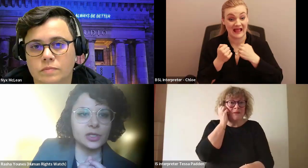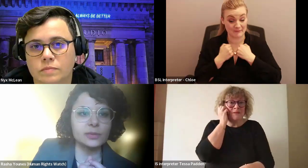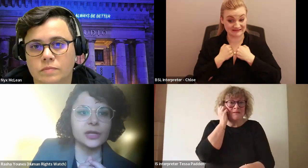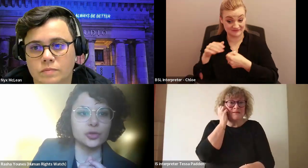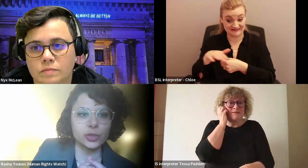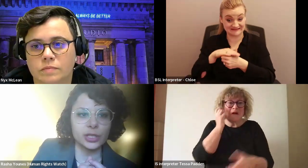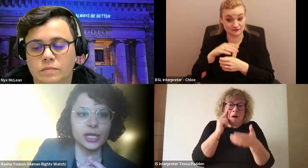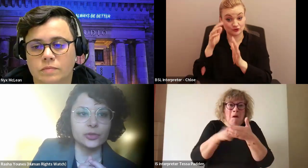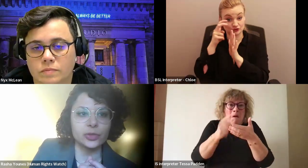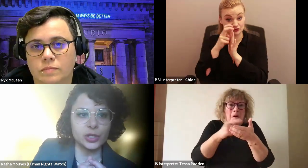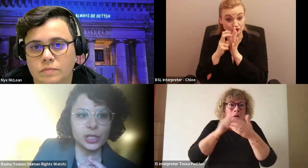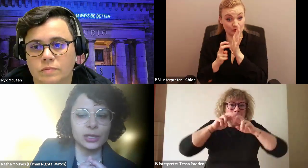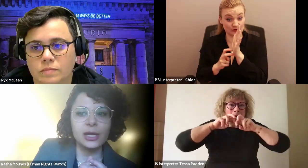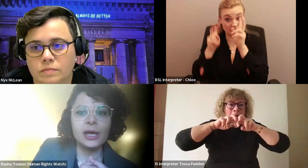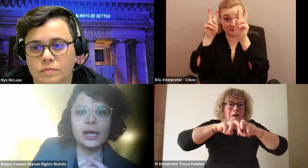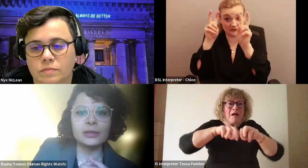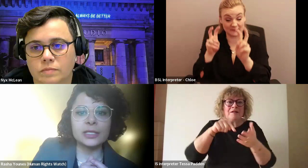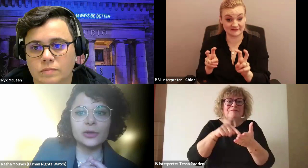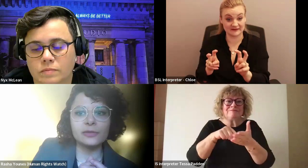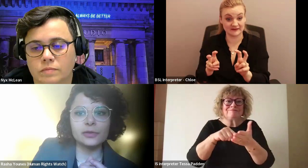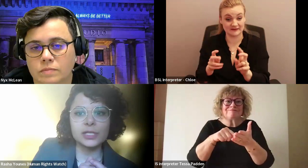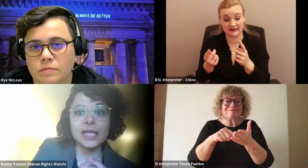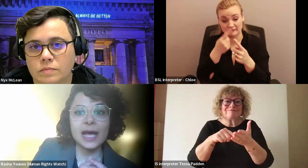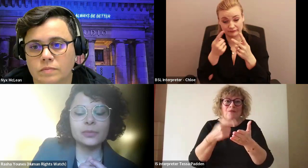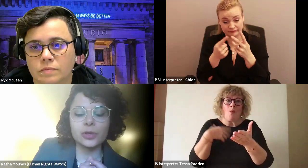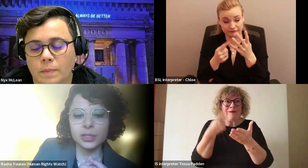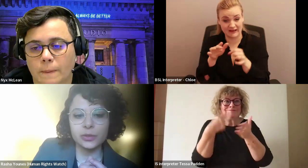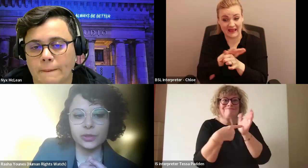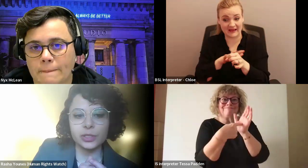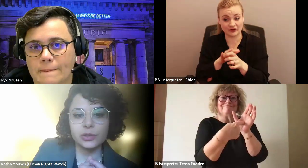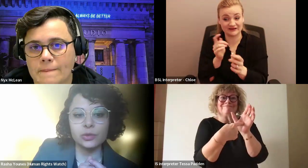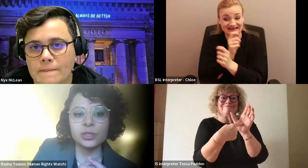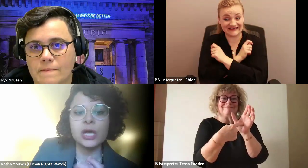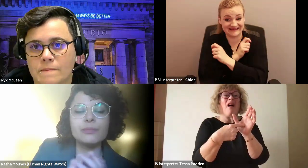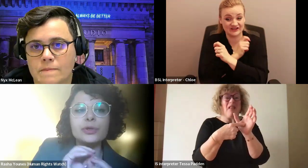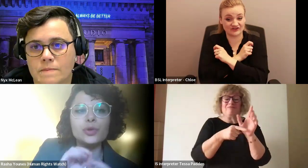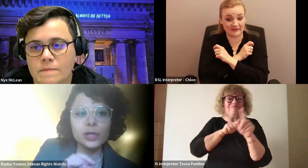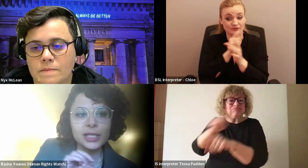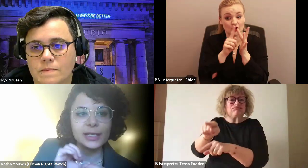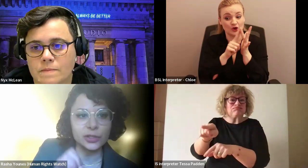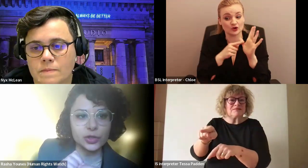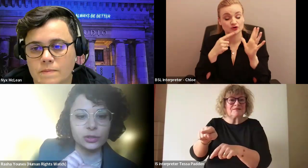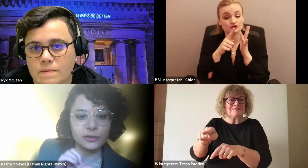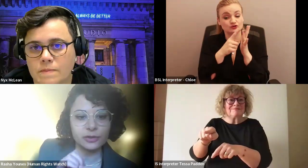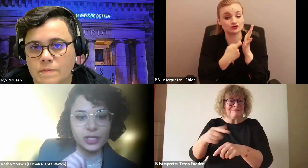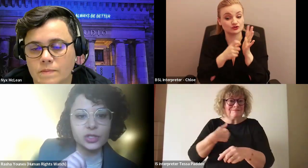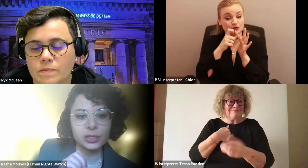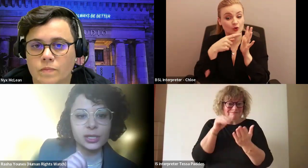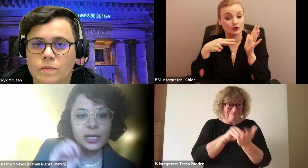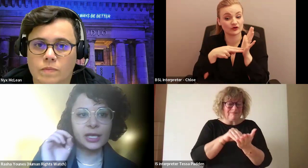specifically in Egypt and Jordan and Tunisia, security forces and prosecutors use purely